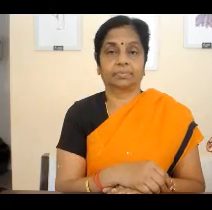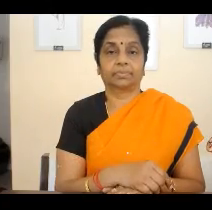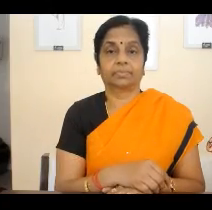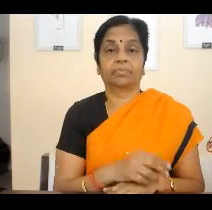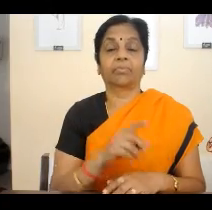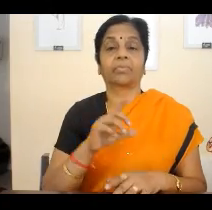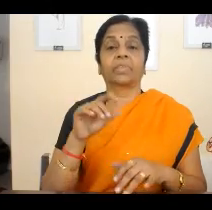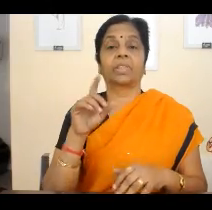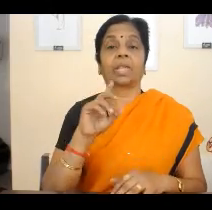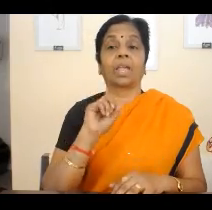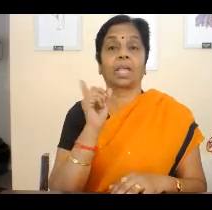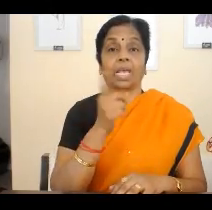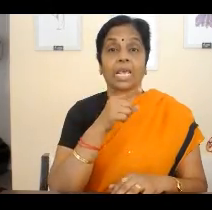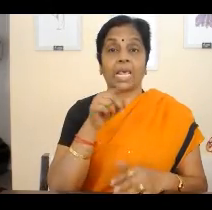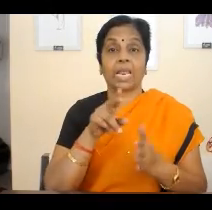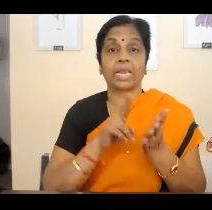National Commission and State Commission